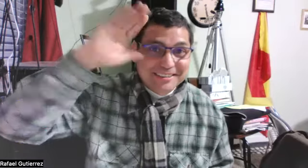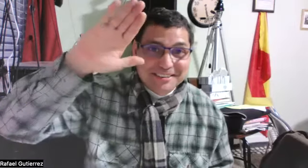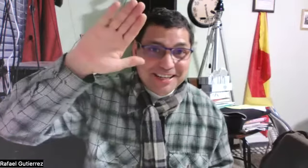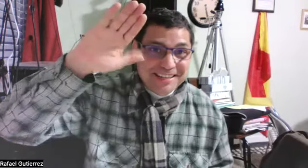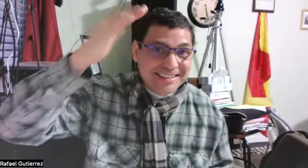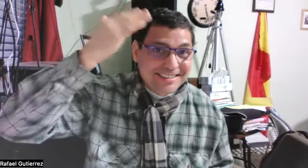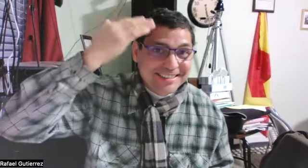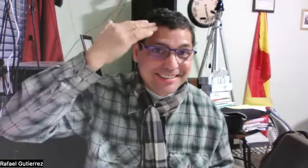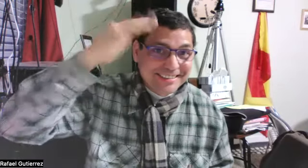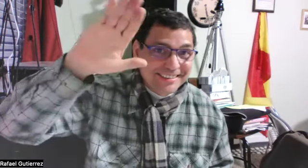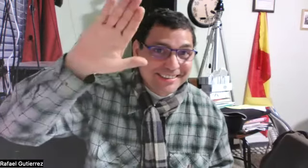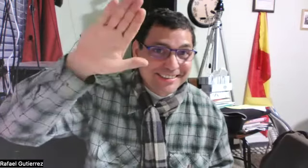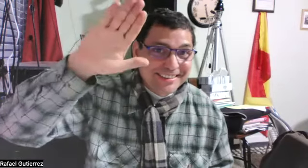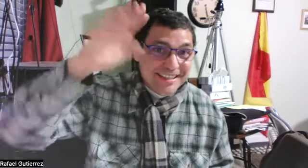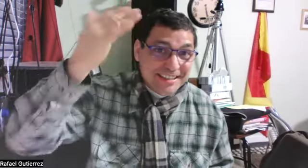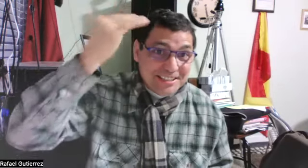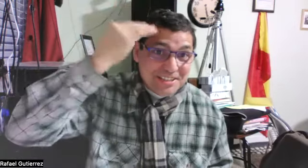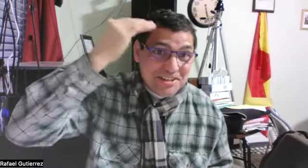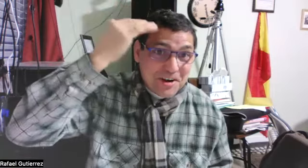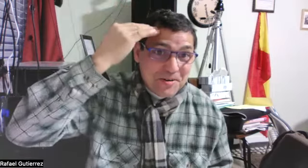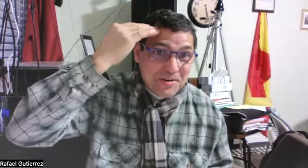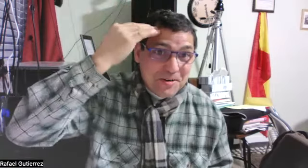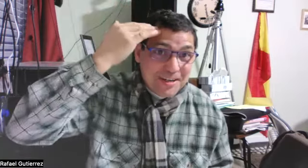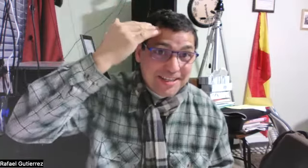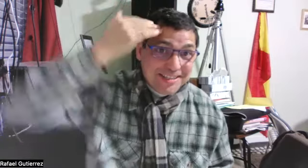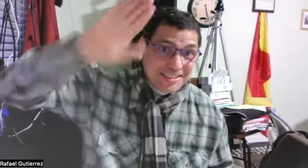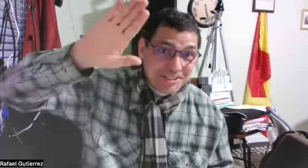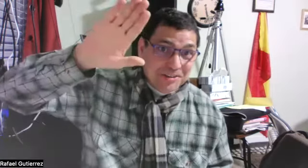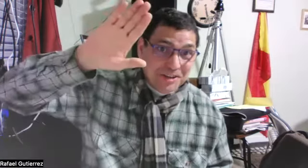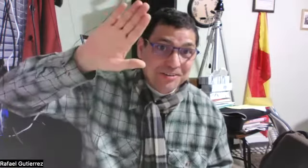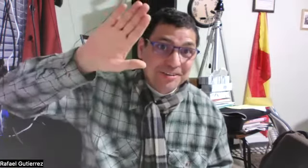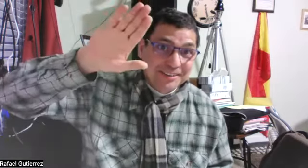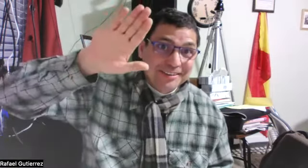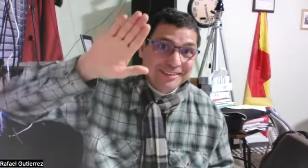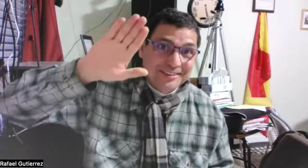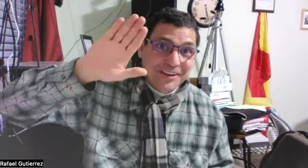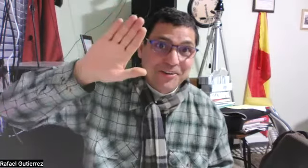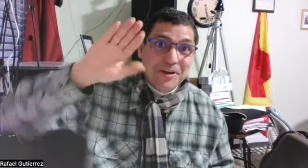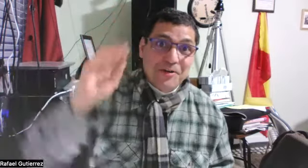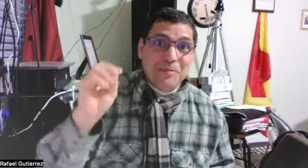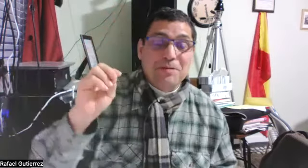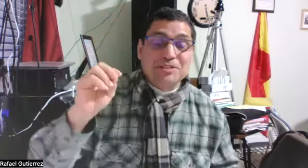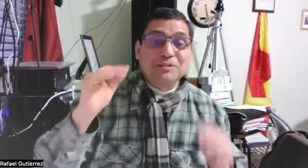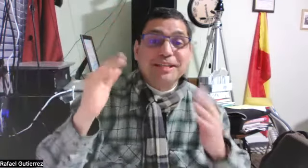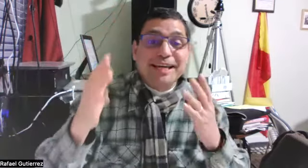Just like this. This is no, this is don't know. So remember, some